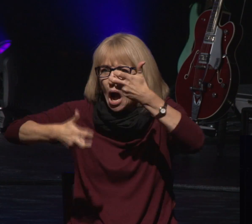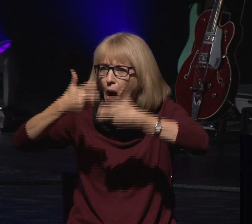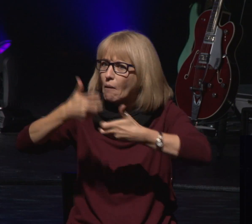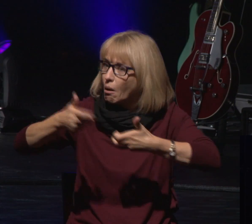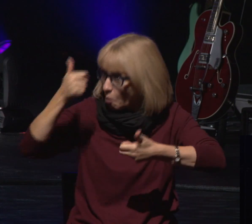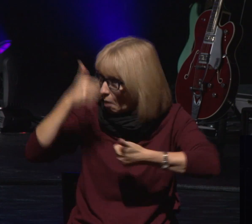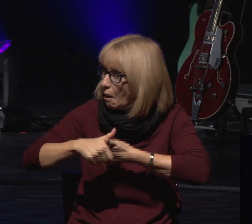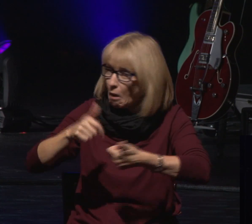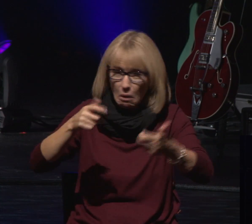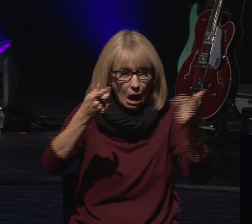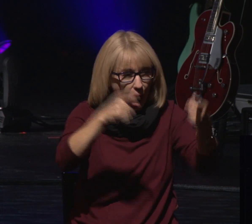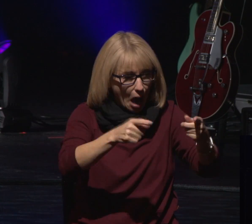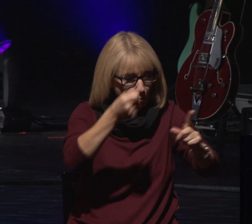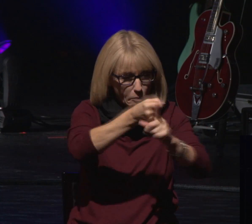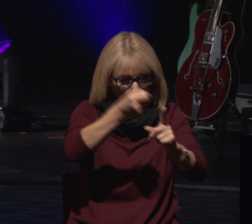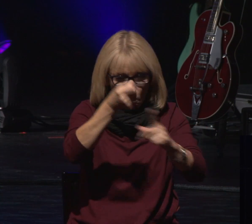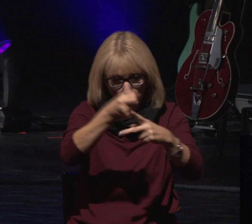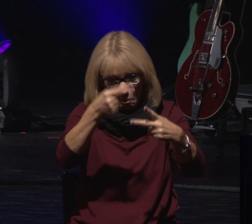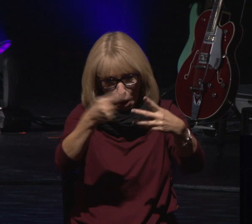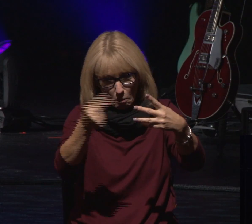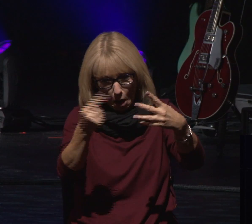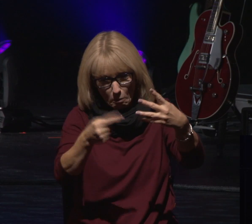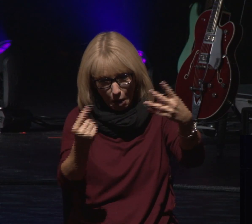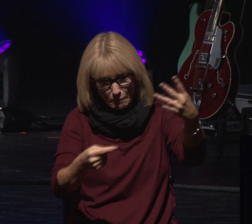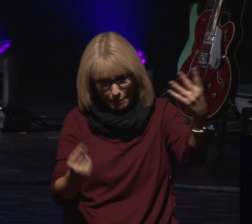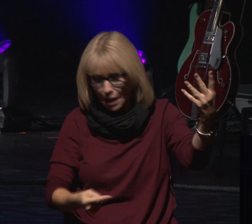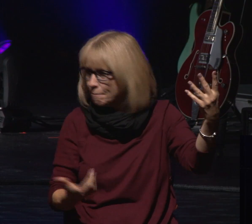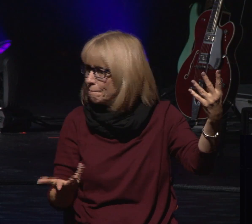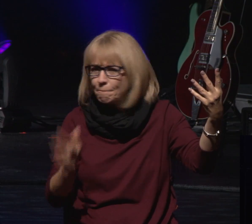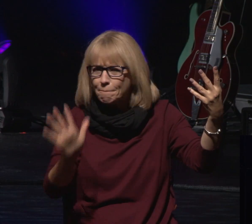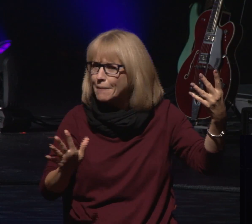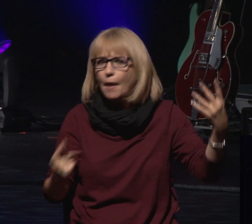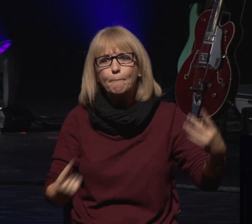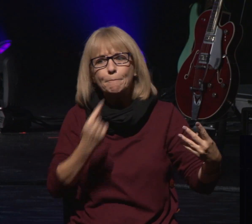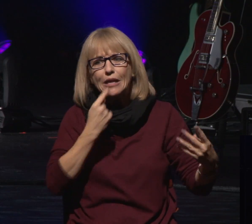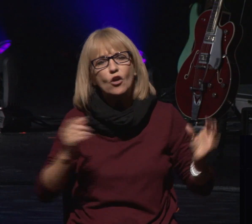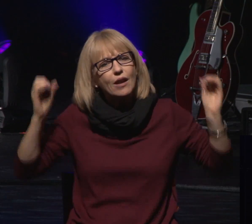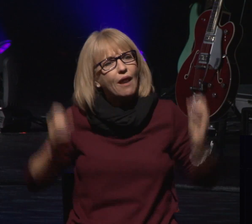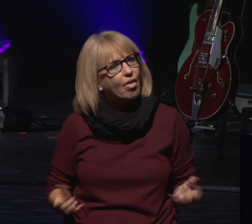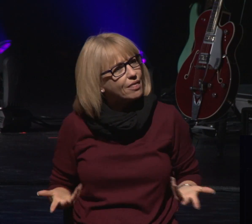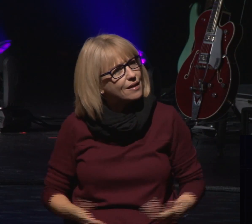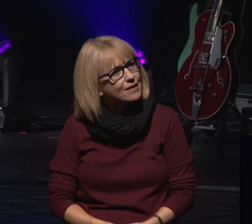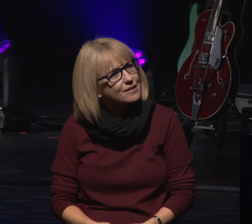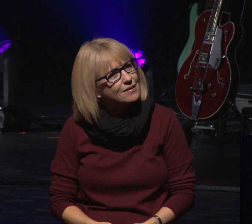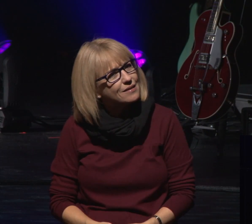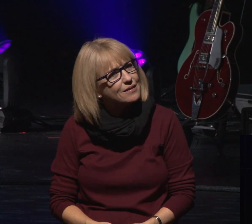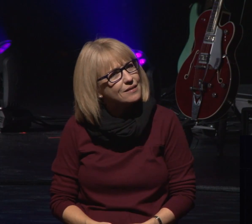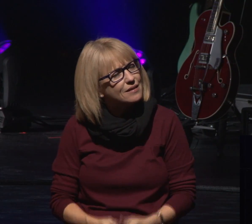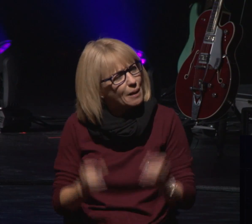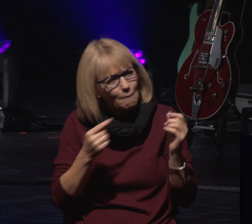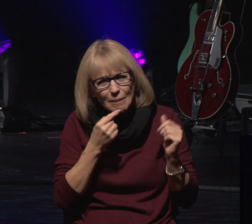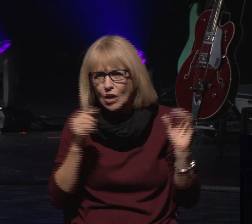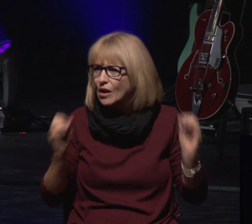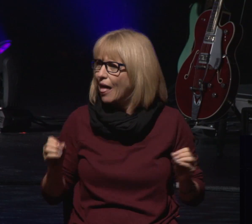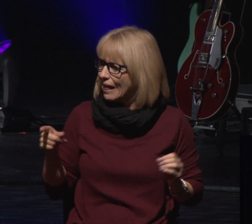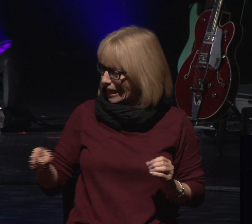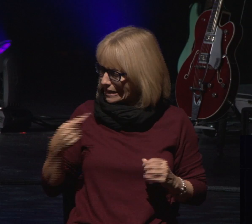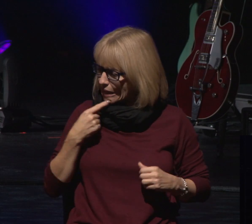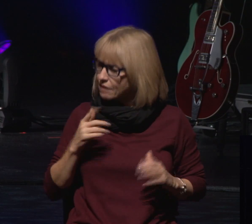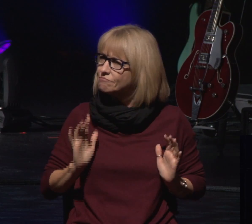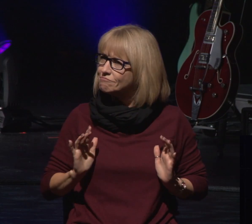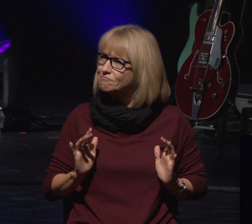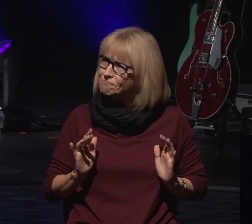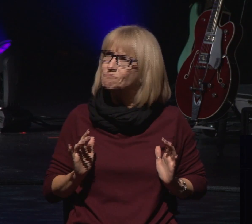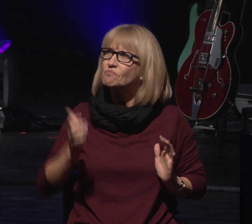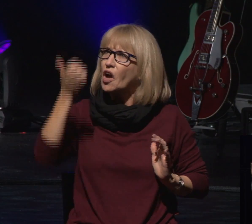go against him. But yet still, he comes out and he's not bitter. He was able to turn around and say, God had a